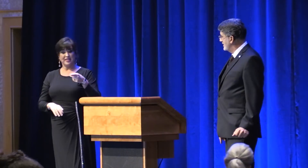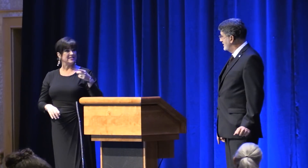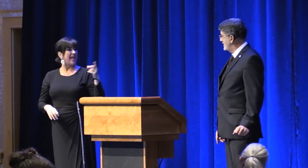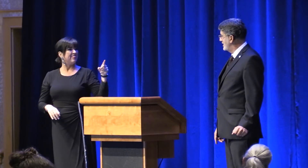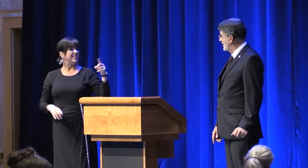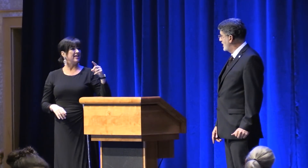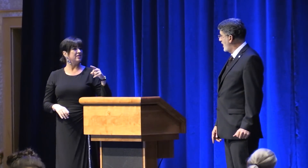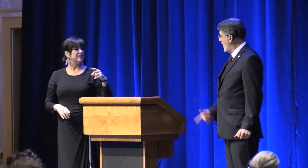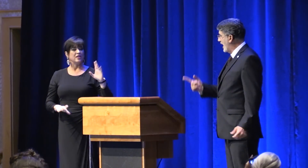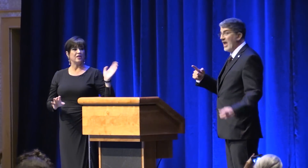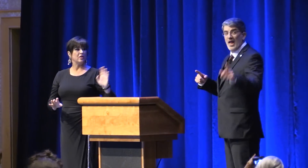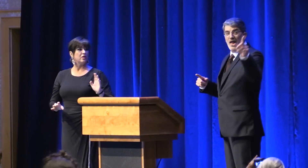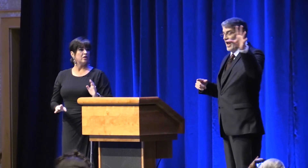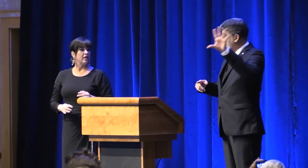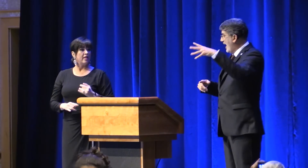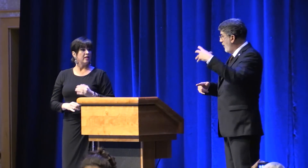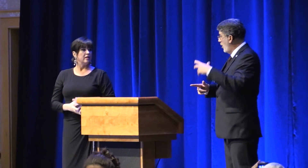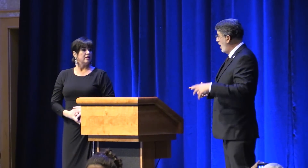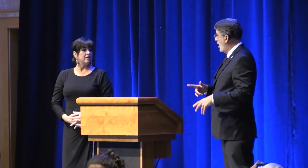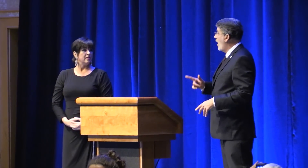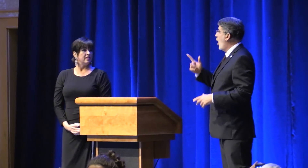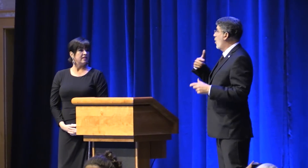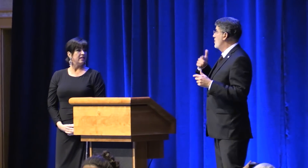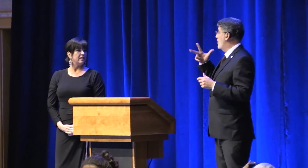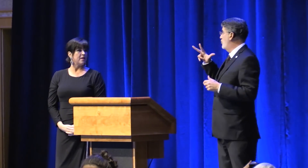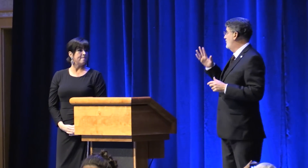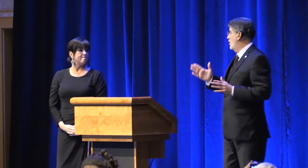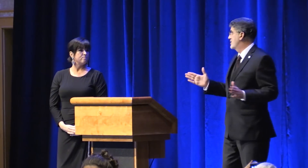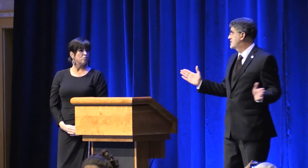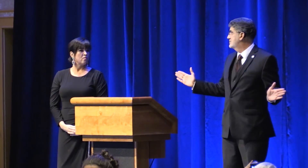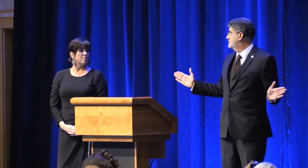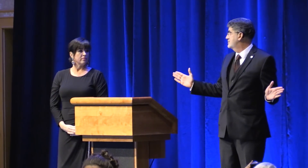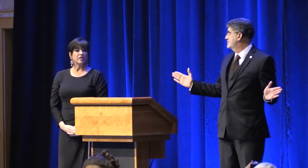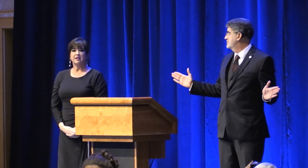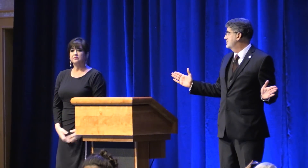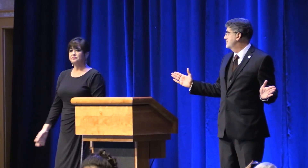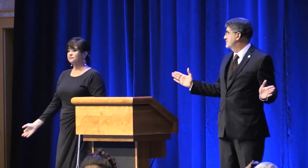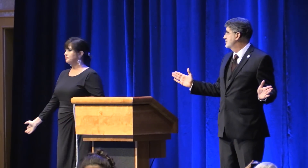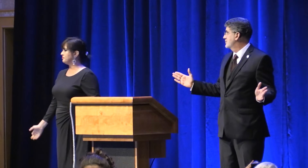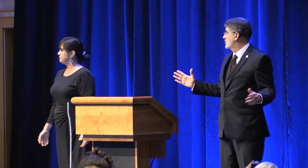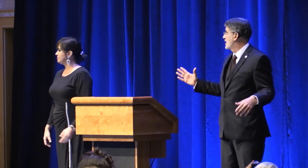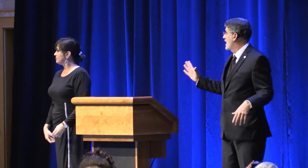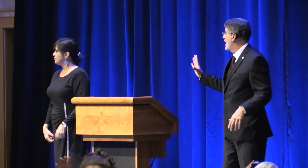you see him okay? Do you want to move over here? Be on this side.